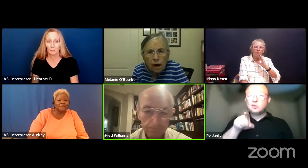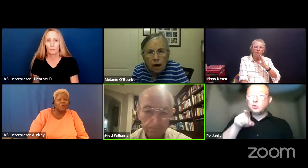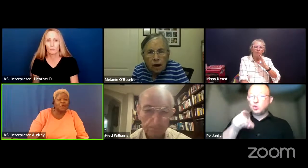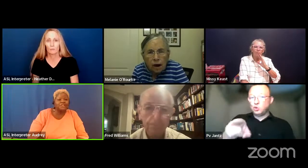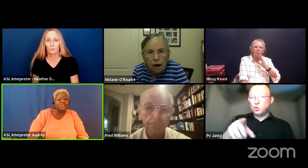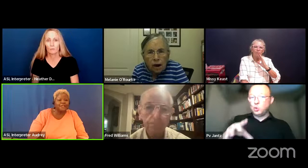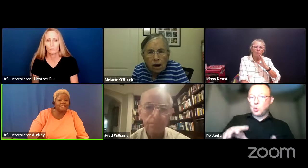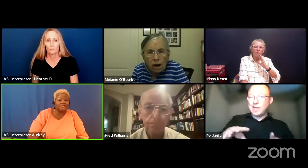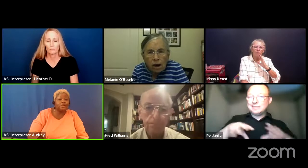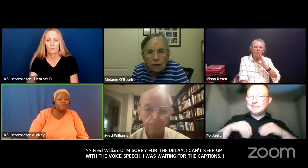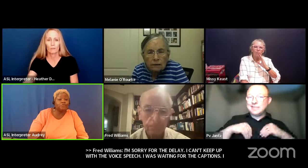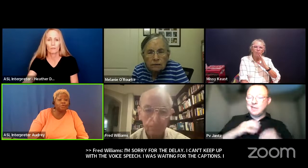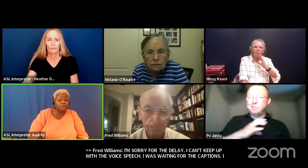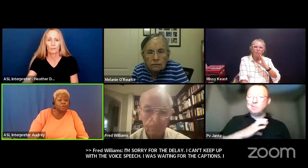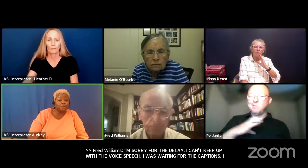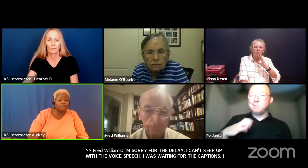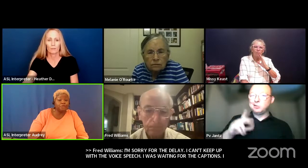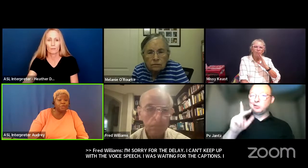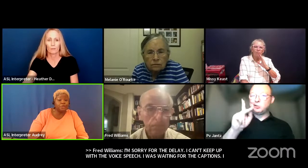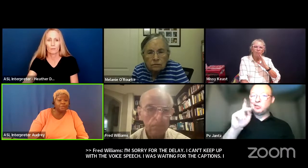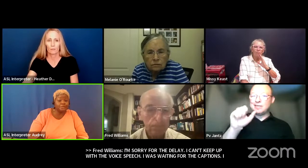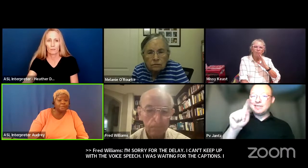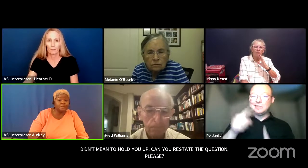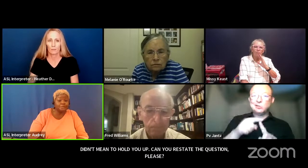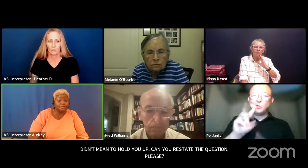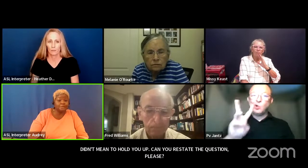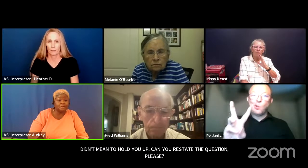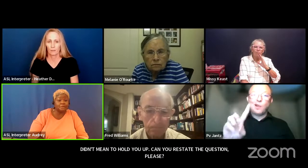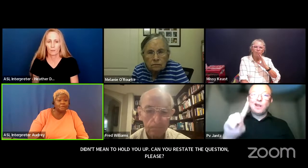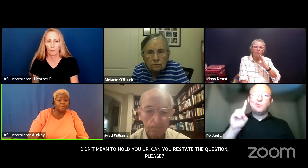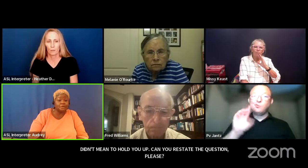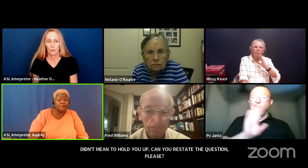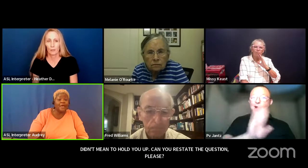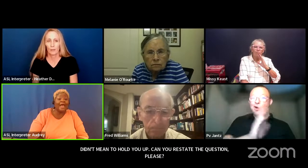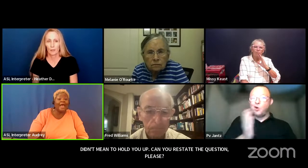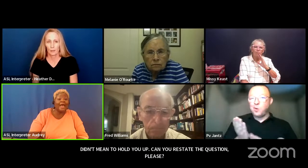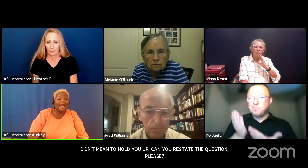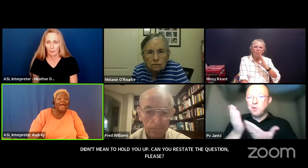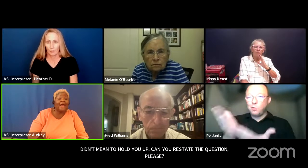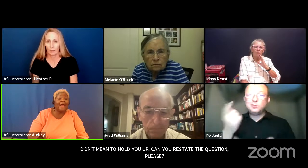Yes, the question is, do you, Commissioner Williams,